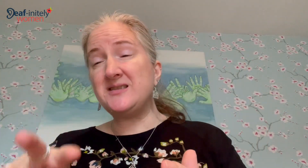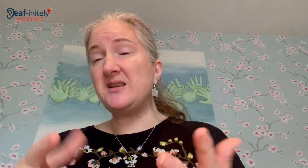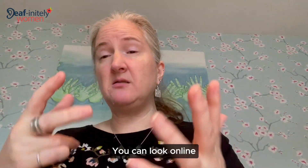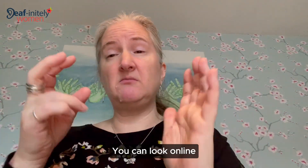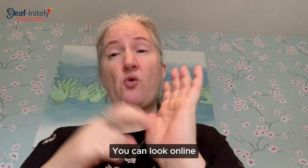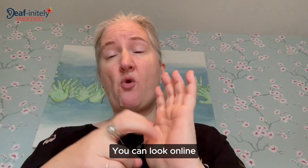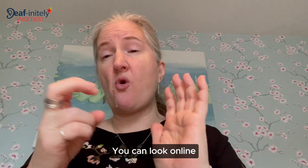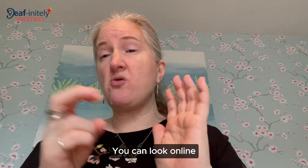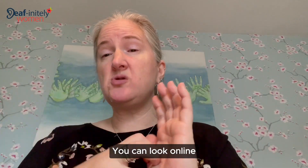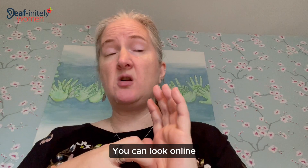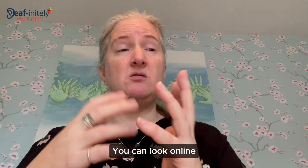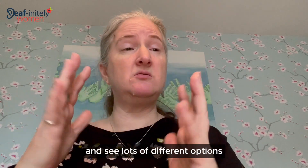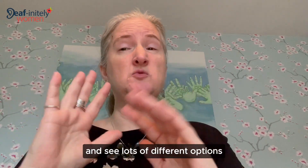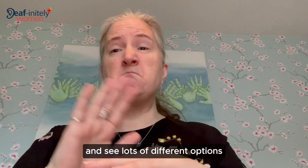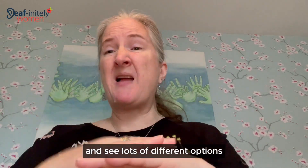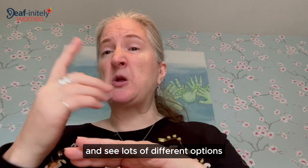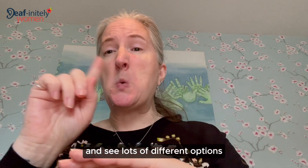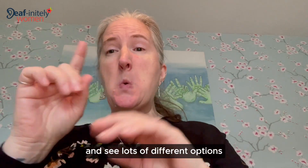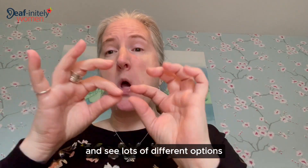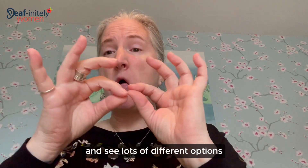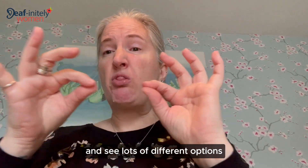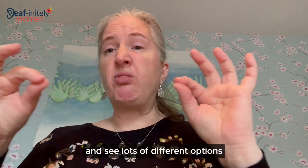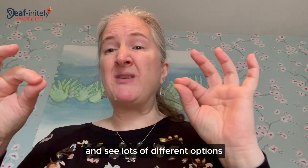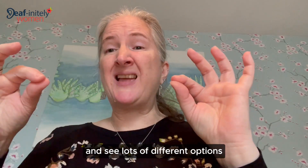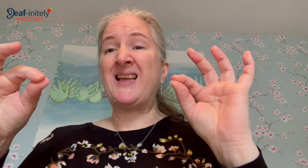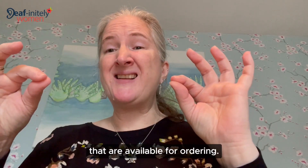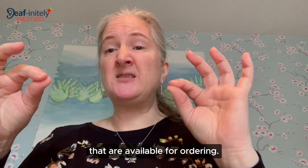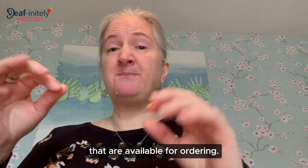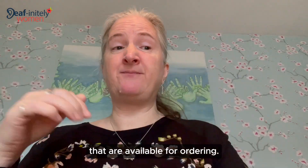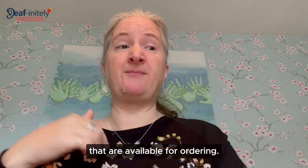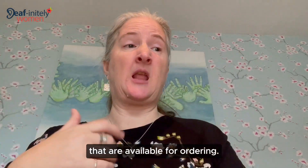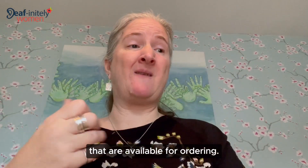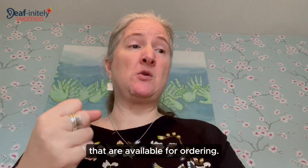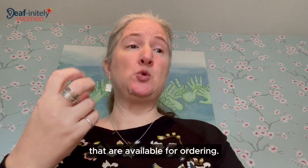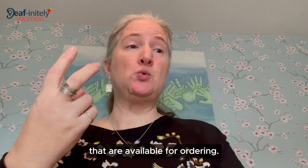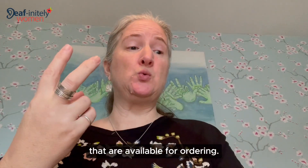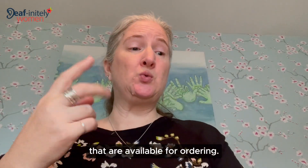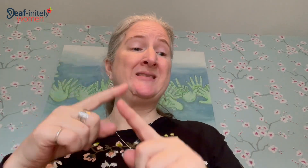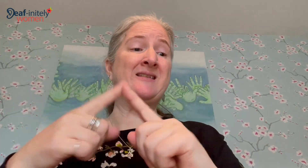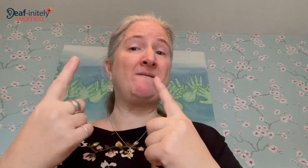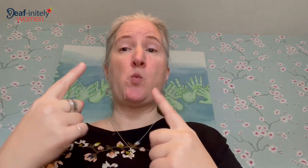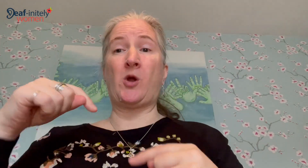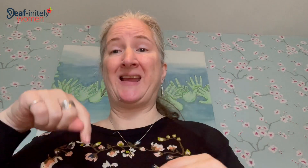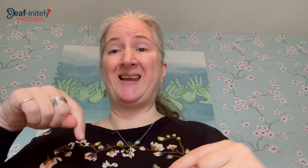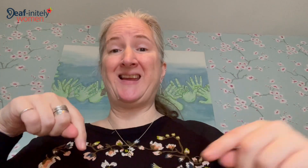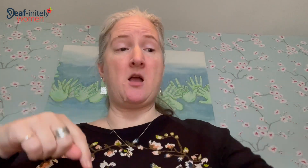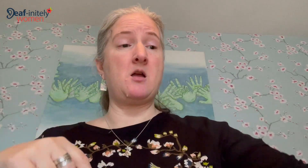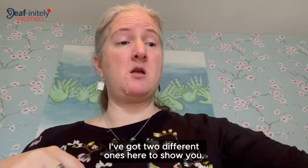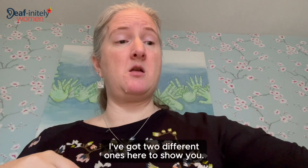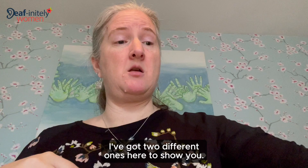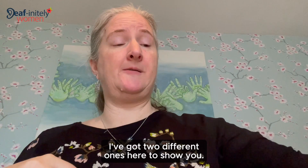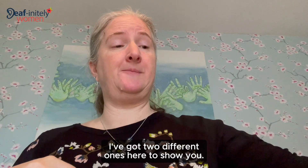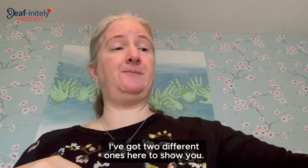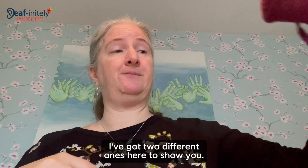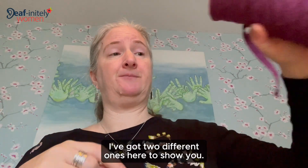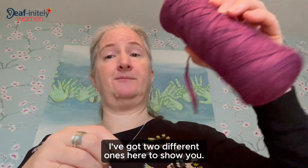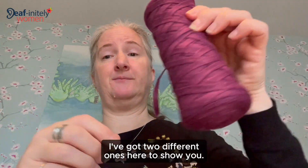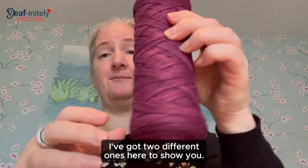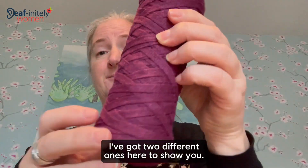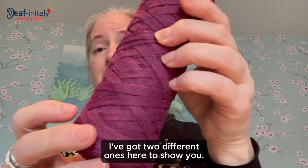You can look online and see lots of different options that are available for ordering. I've got 2 different ones here to show